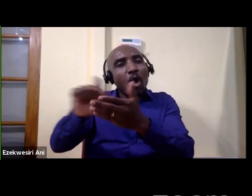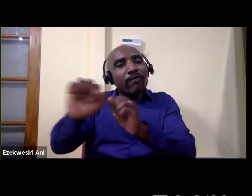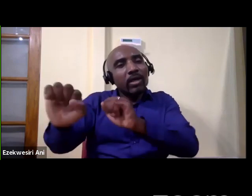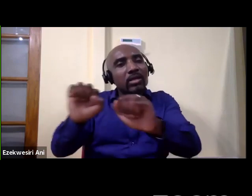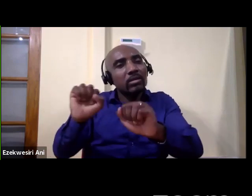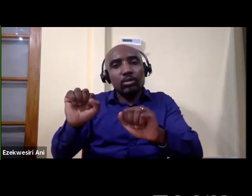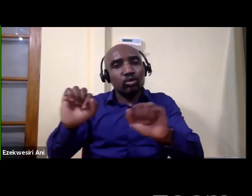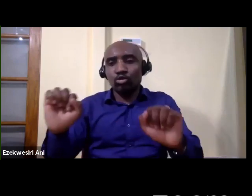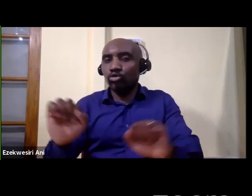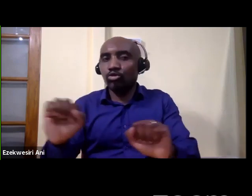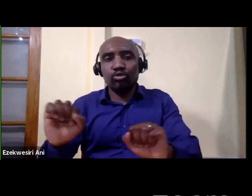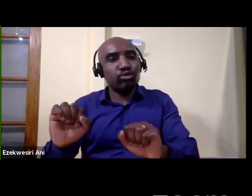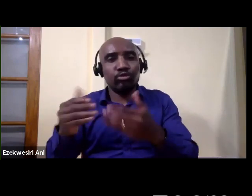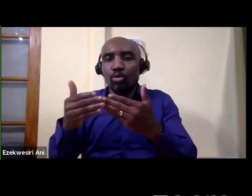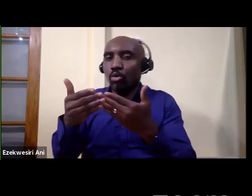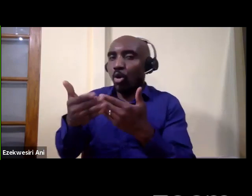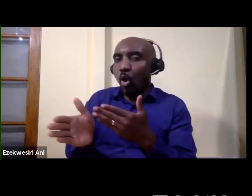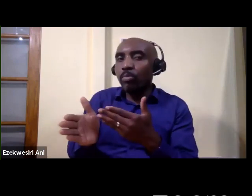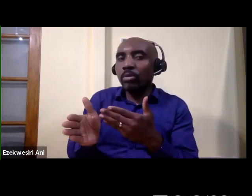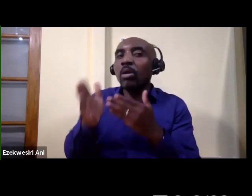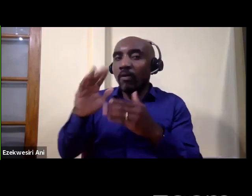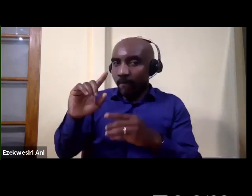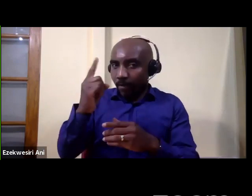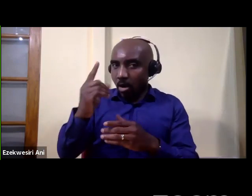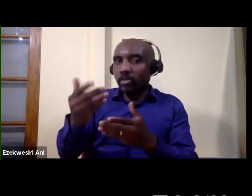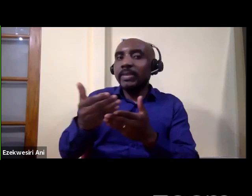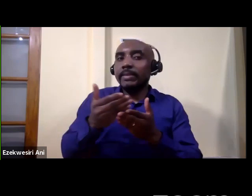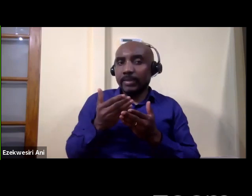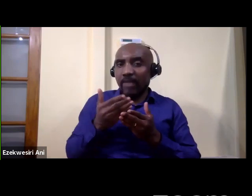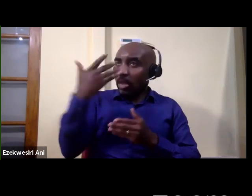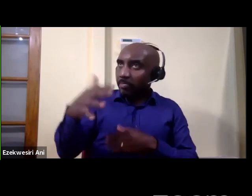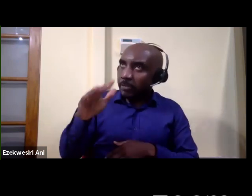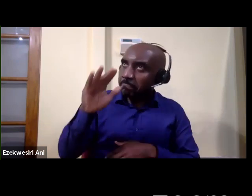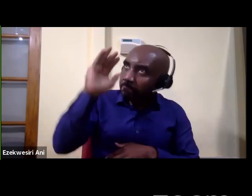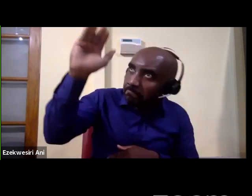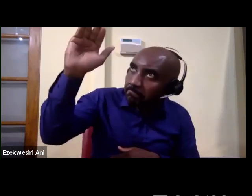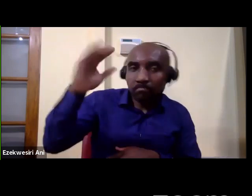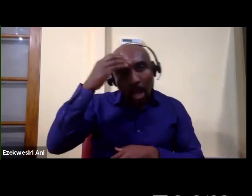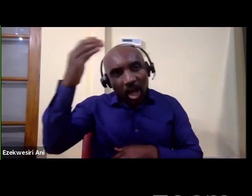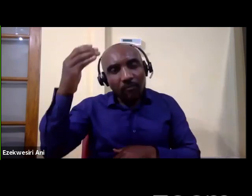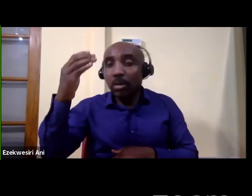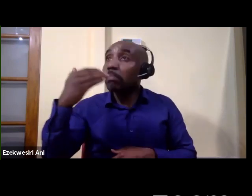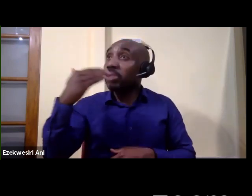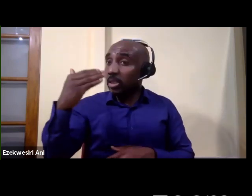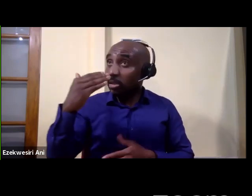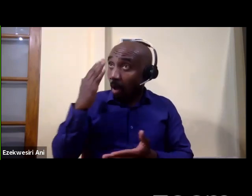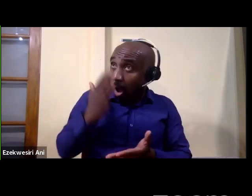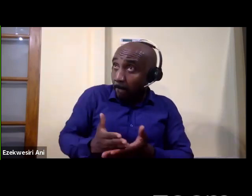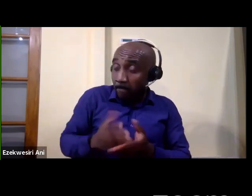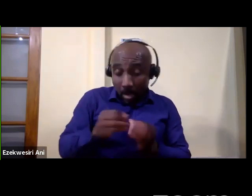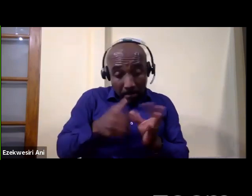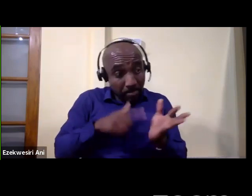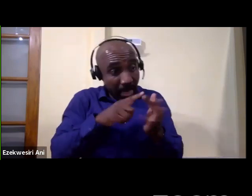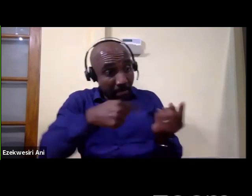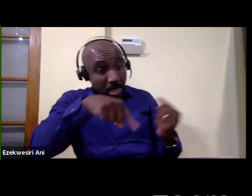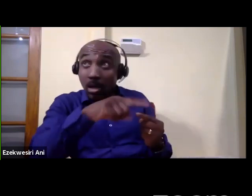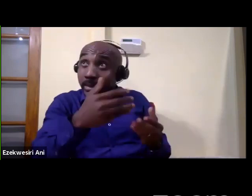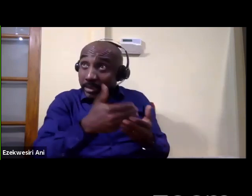reopen until it's safe, and they've asked for assurances that BAME colleagues will be safe. So that's